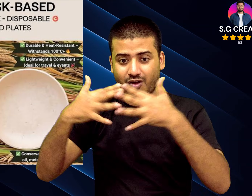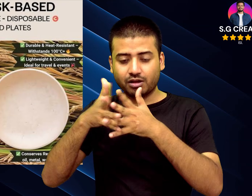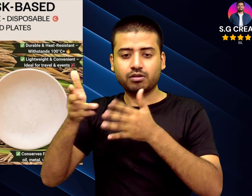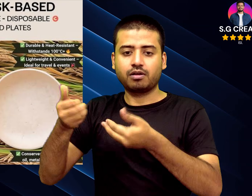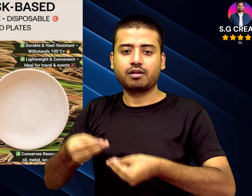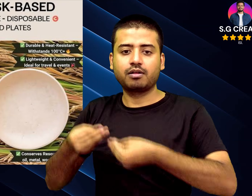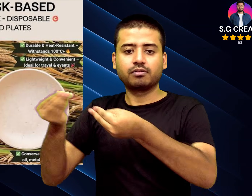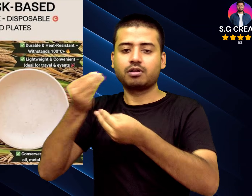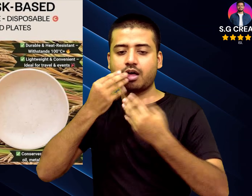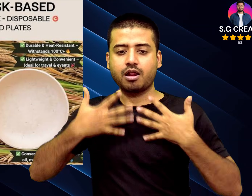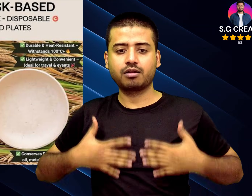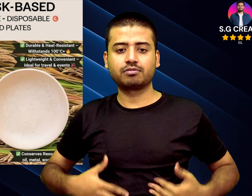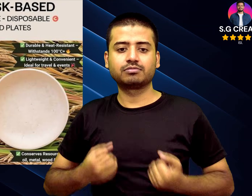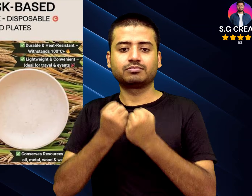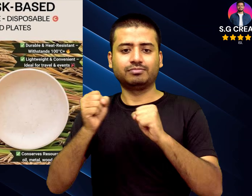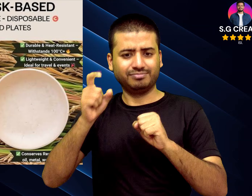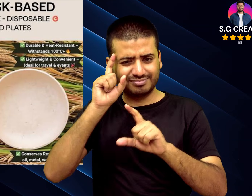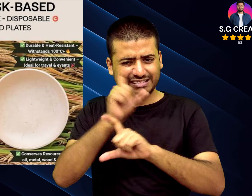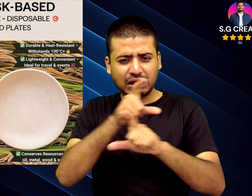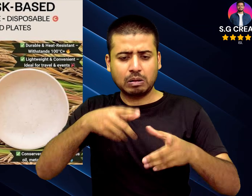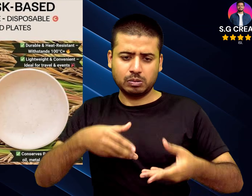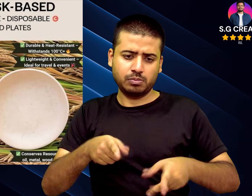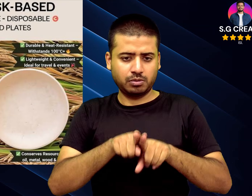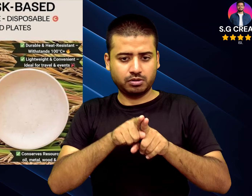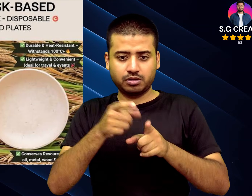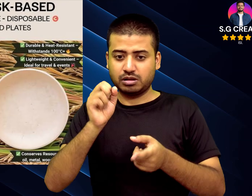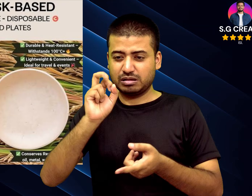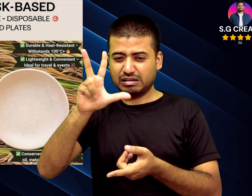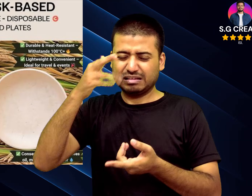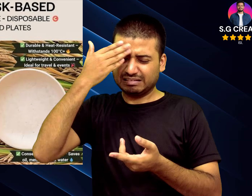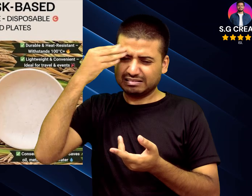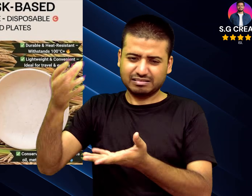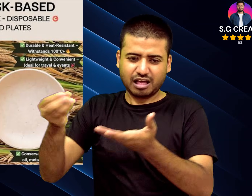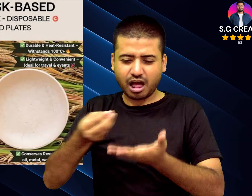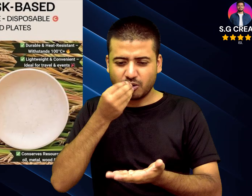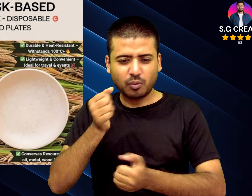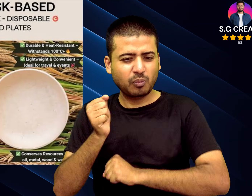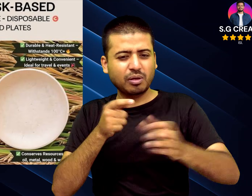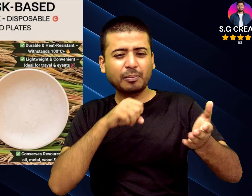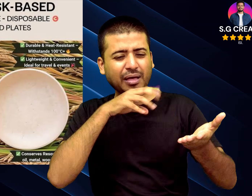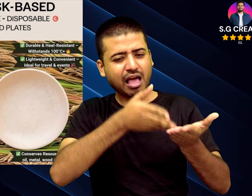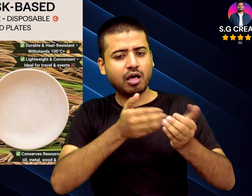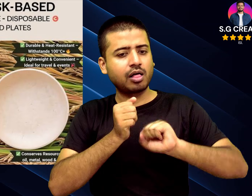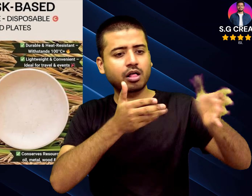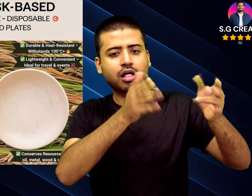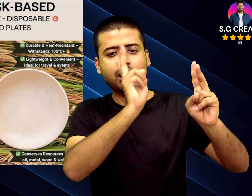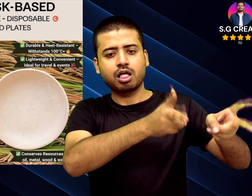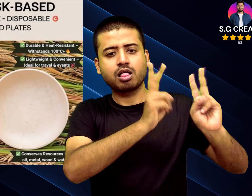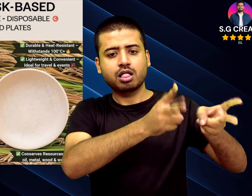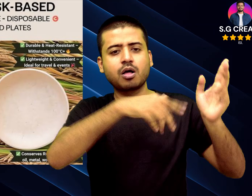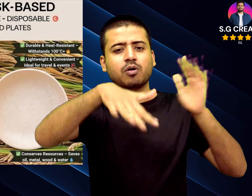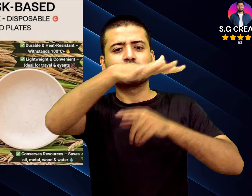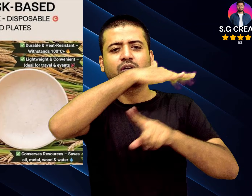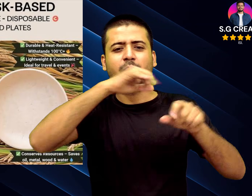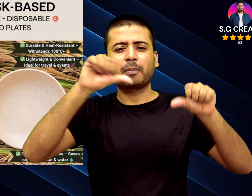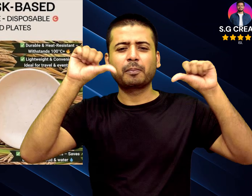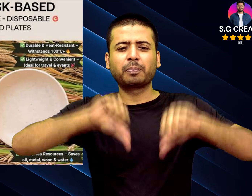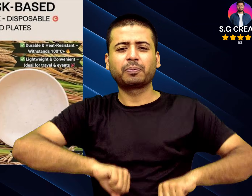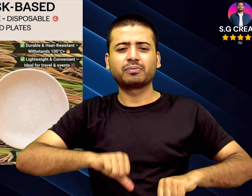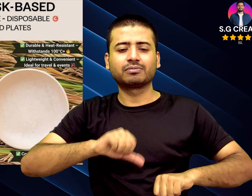molding phase. Raw rice husks naturally hold a variable amount of moisture depending on the climate and storage conditions. For the